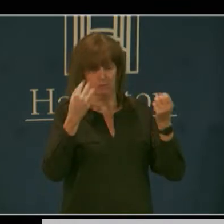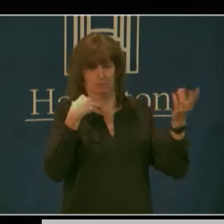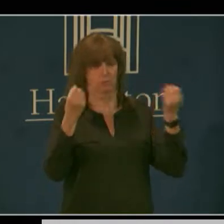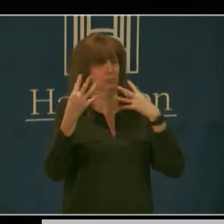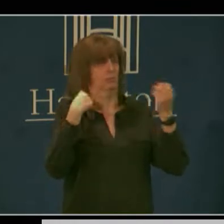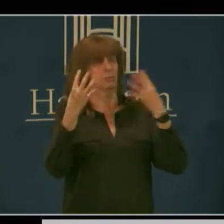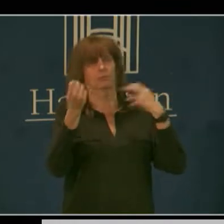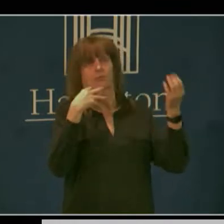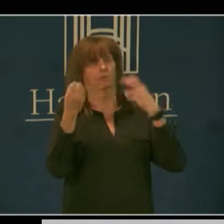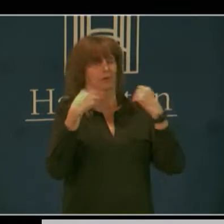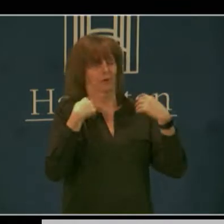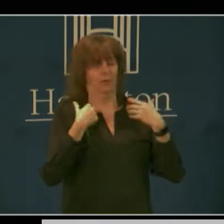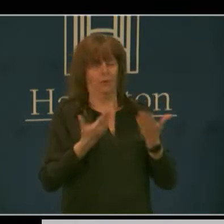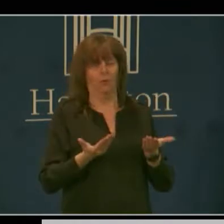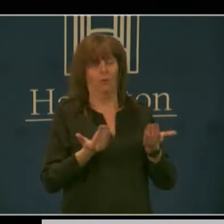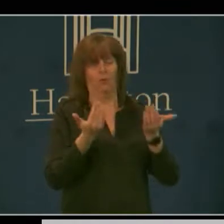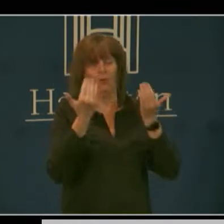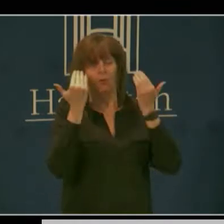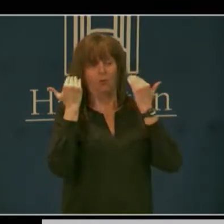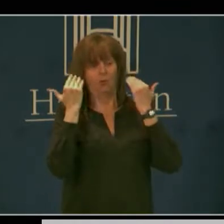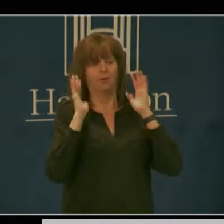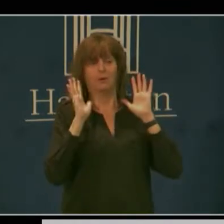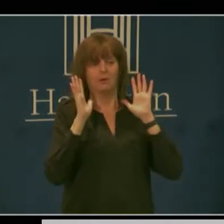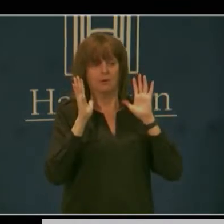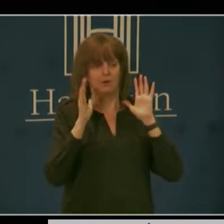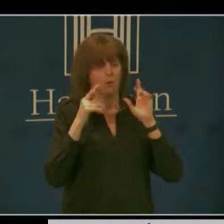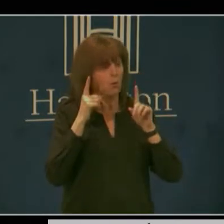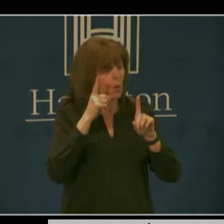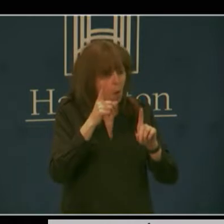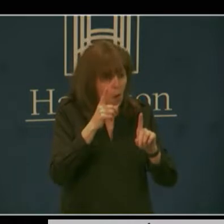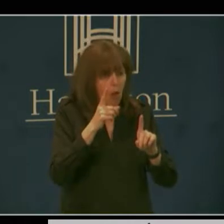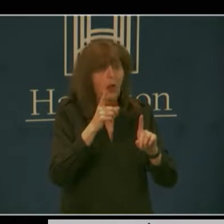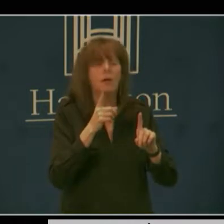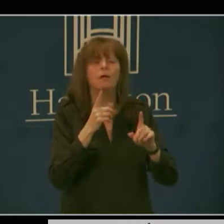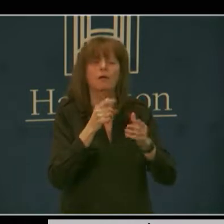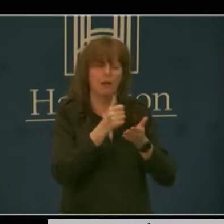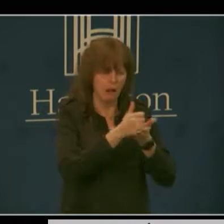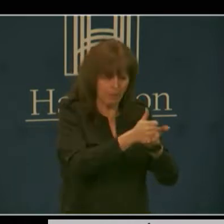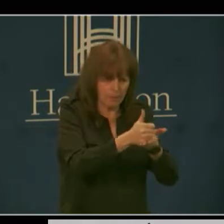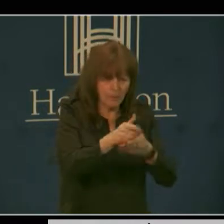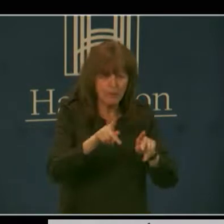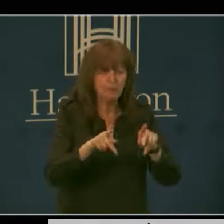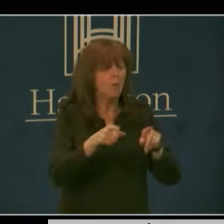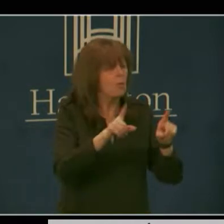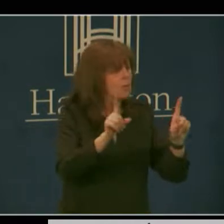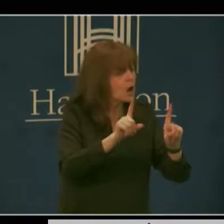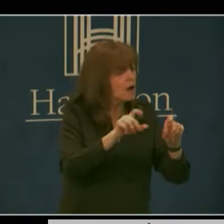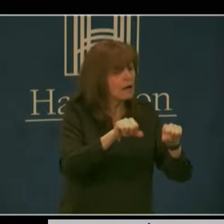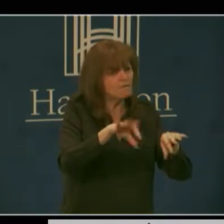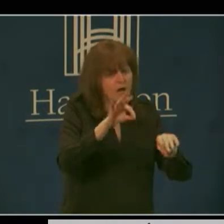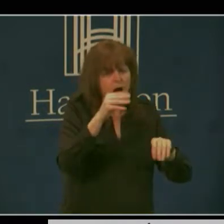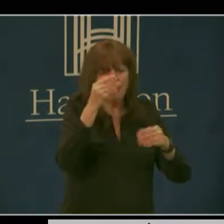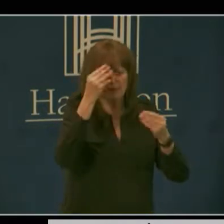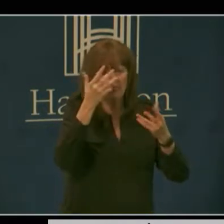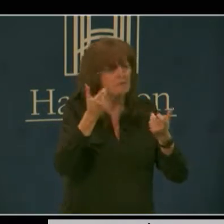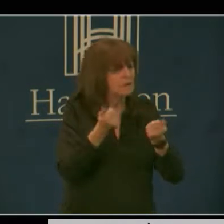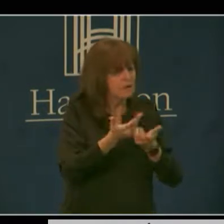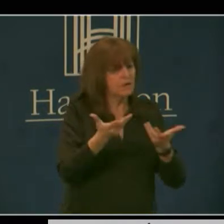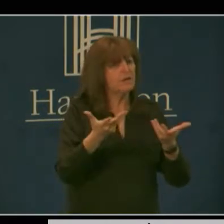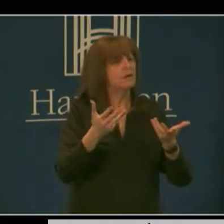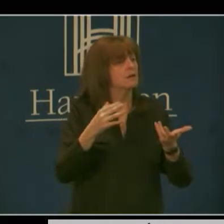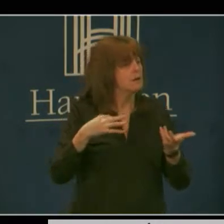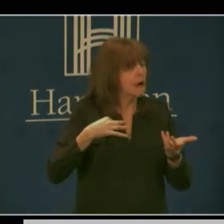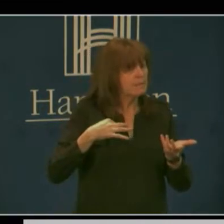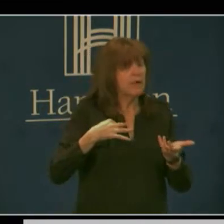things we can do is make sure people know where to go to get the right kind of financial support. To be honest, the amount of money that's coming from the provincial and federal